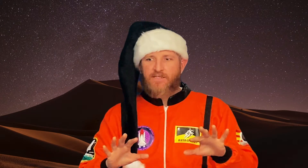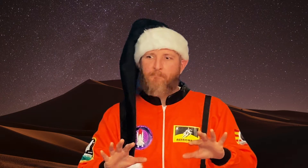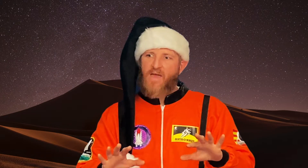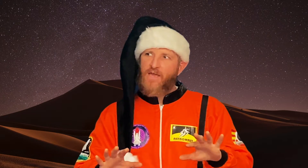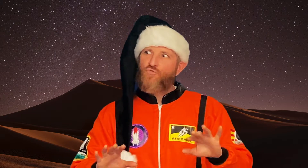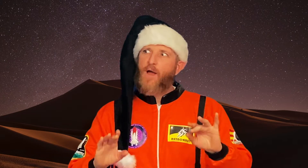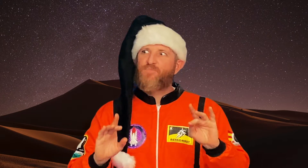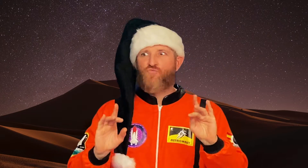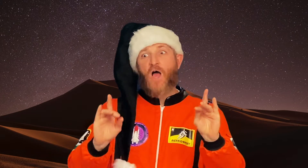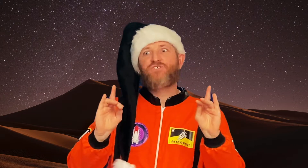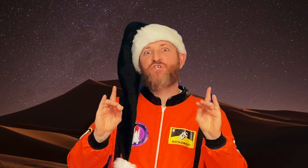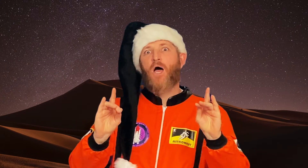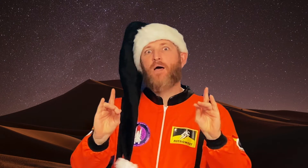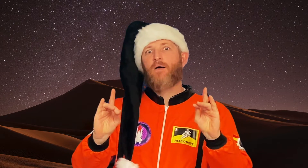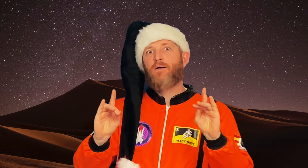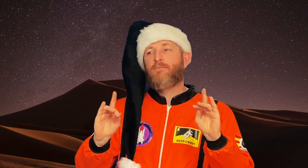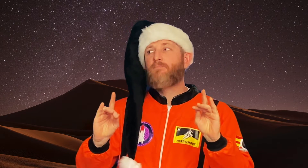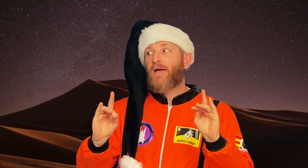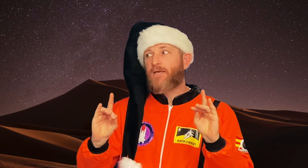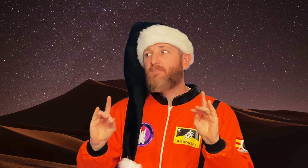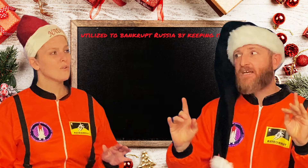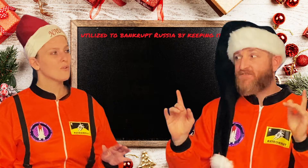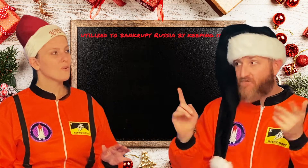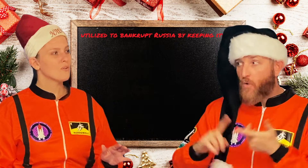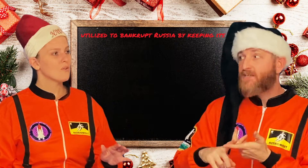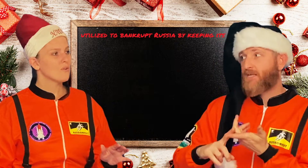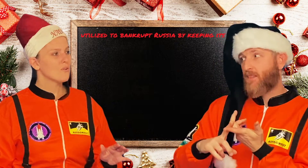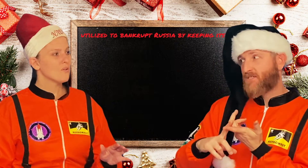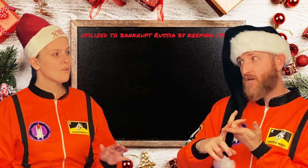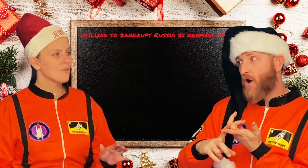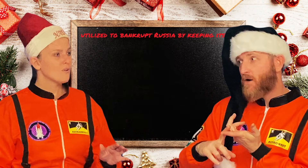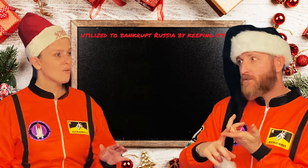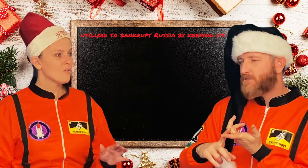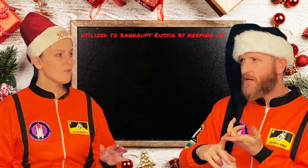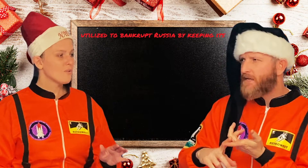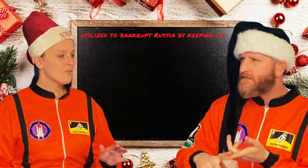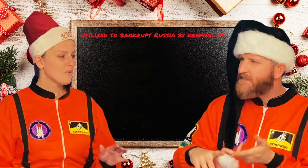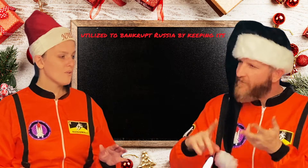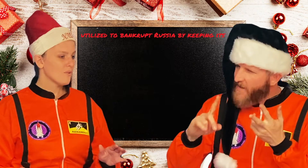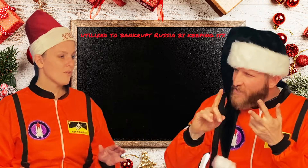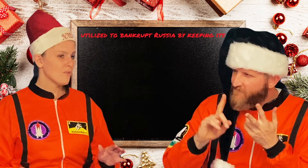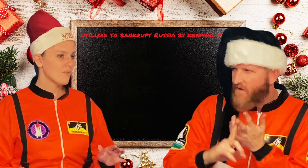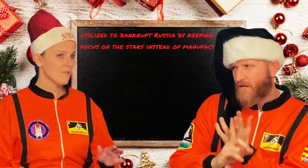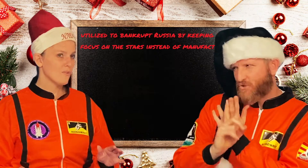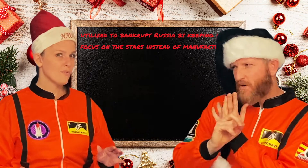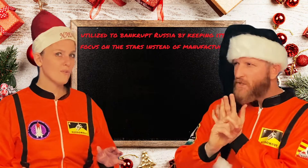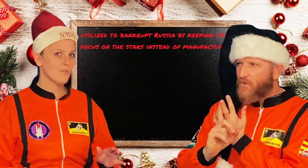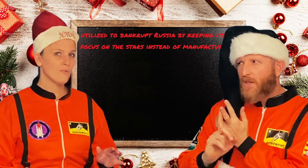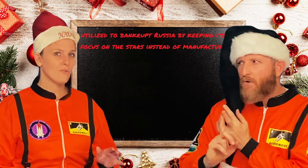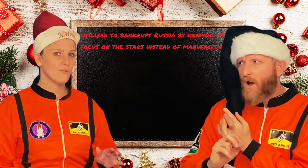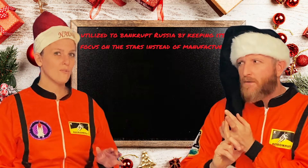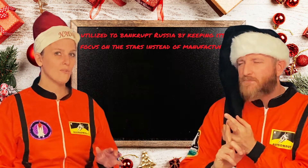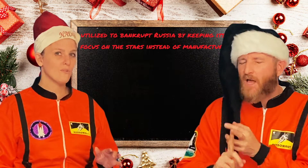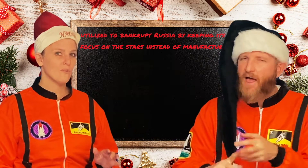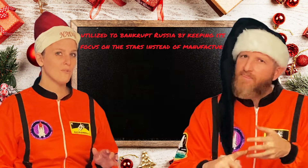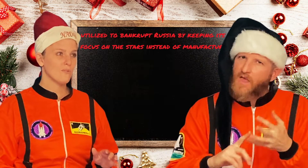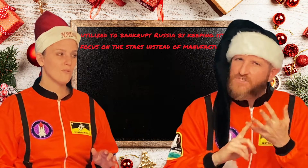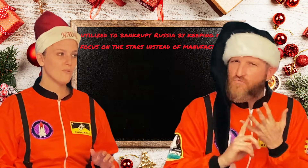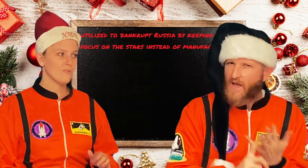to bankrupt Russia by keeping its focus on the stars instead of manufacturing nuclear arms and thus